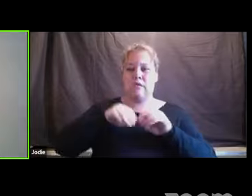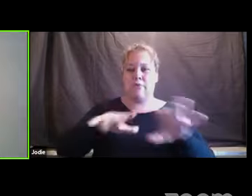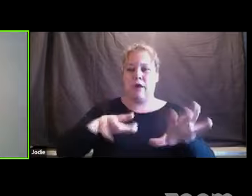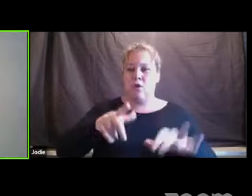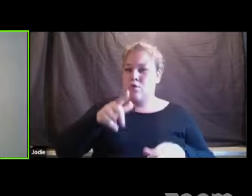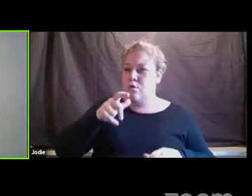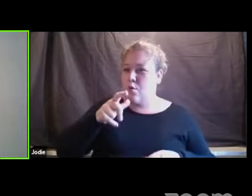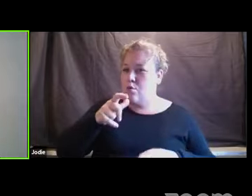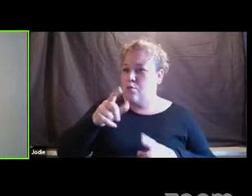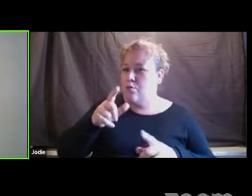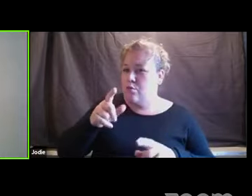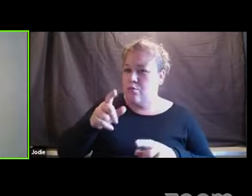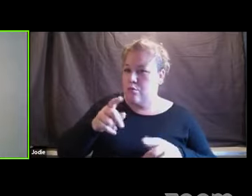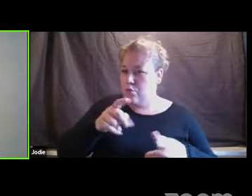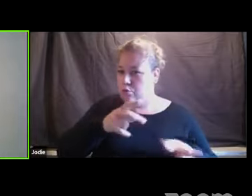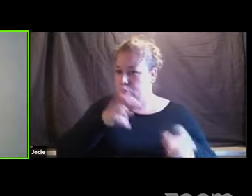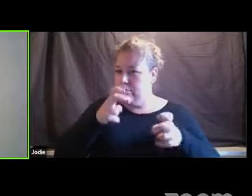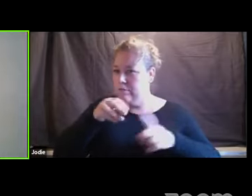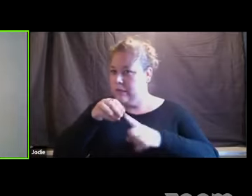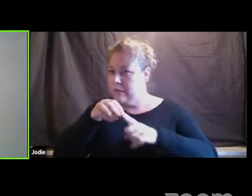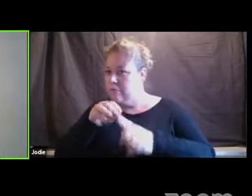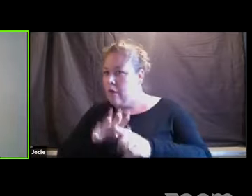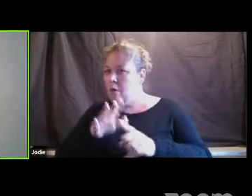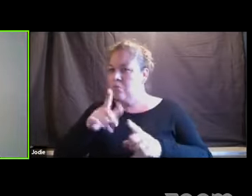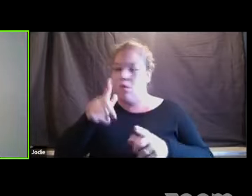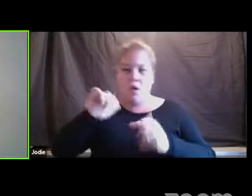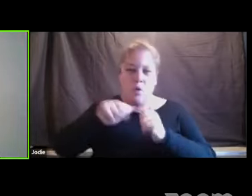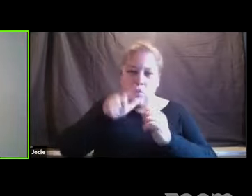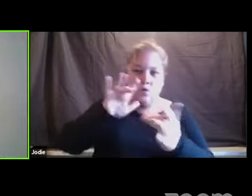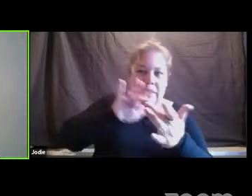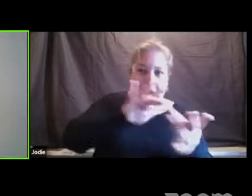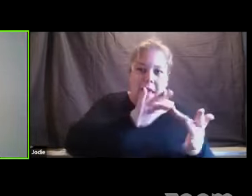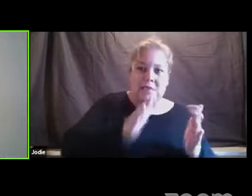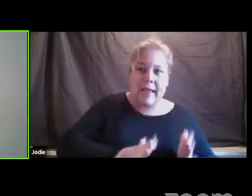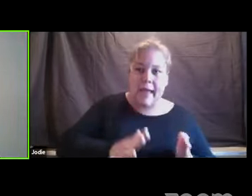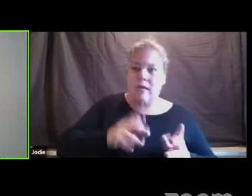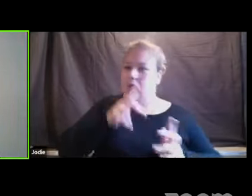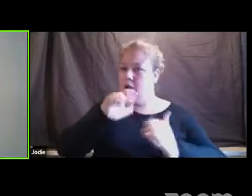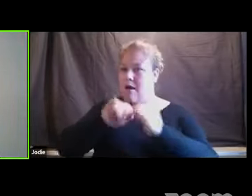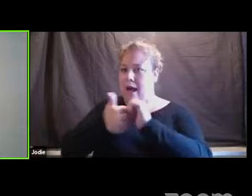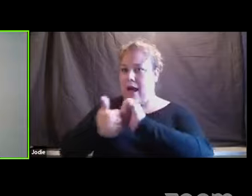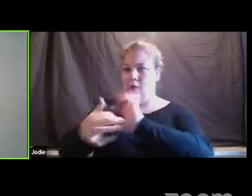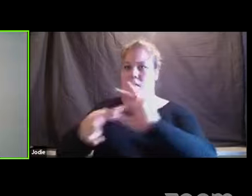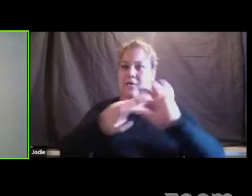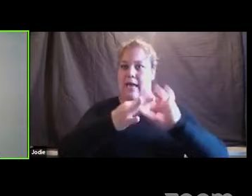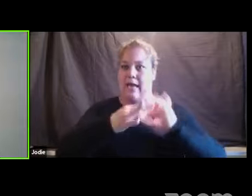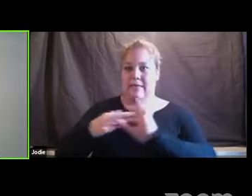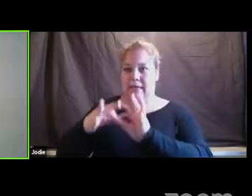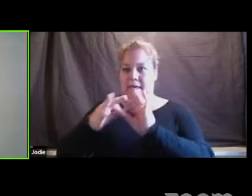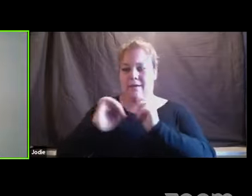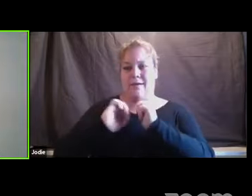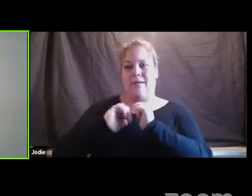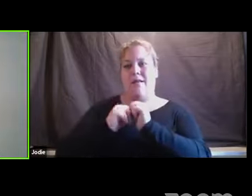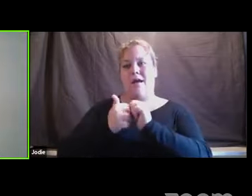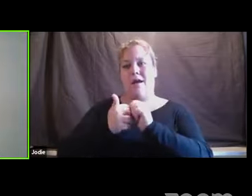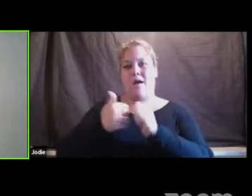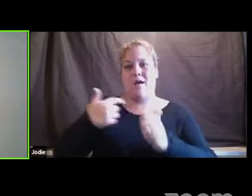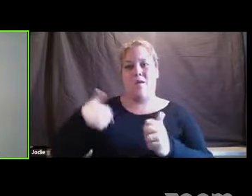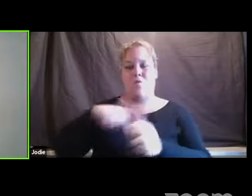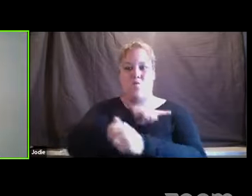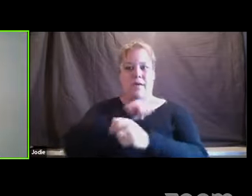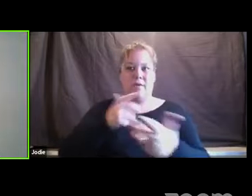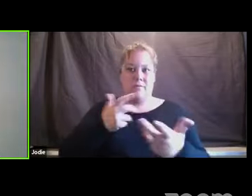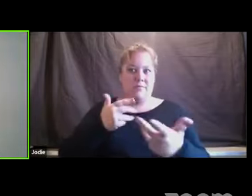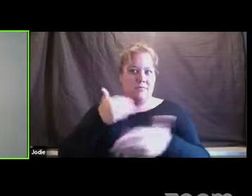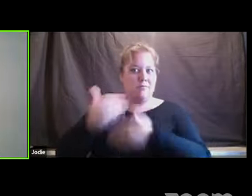have potentially been connected, how we make sure that we make that